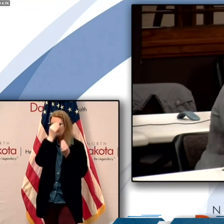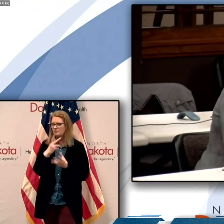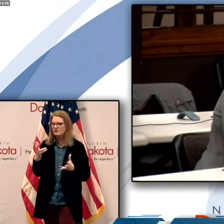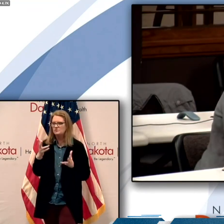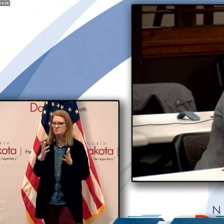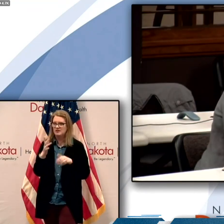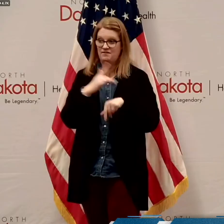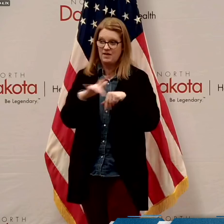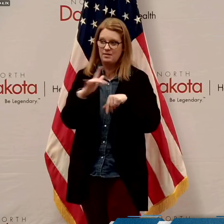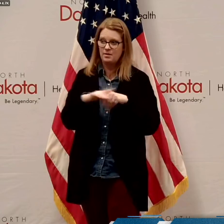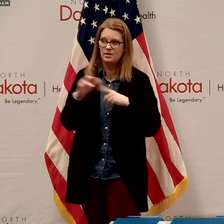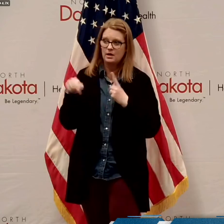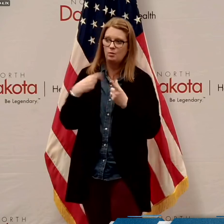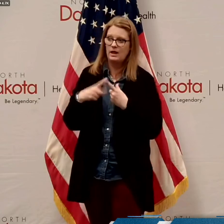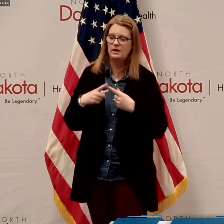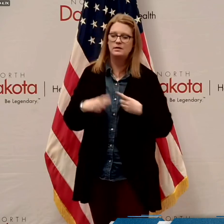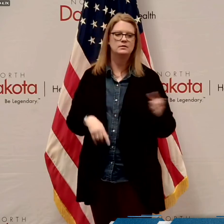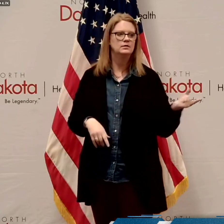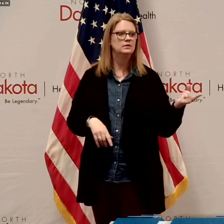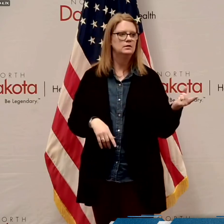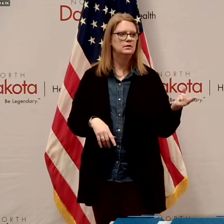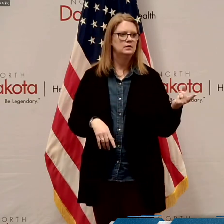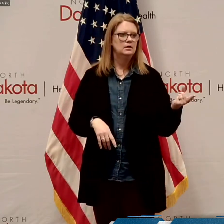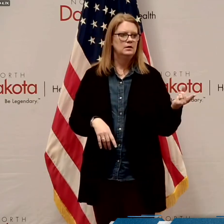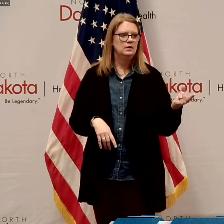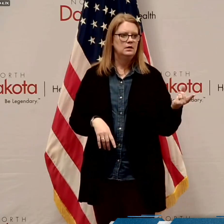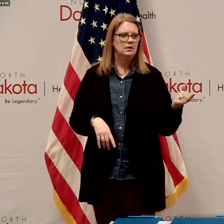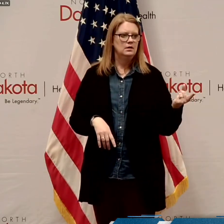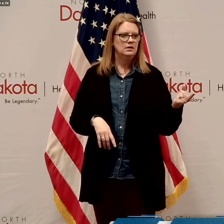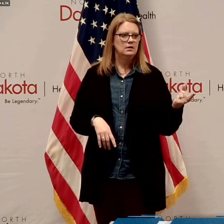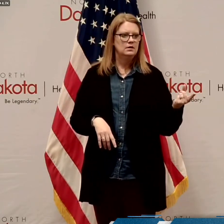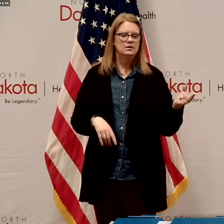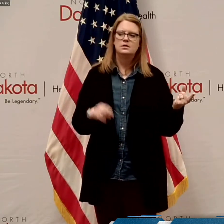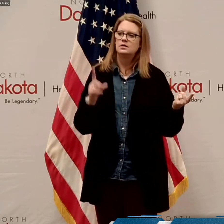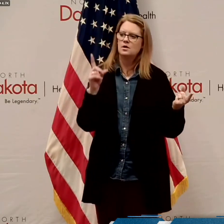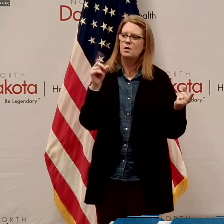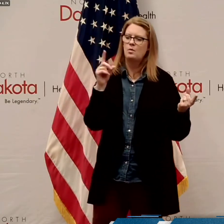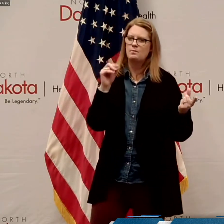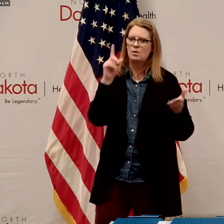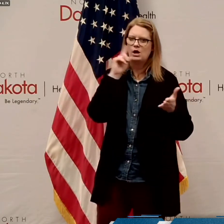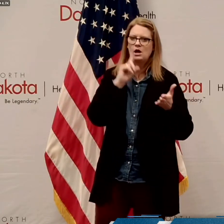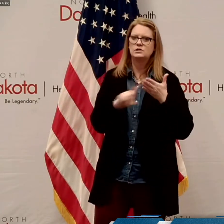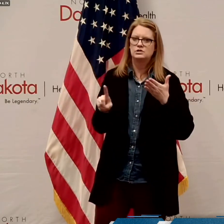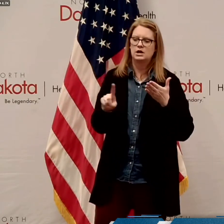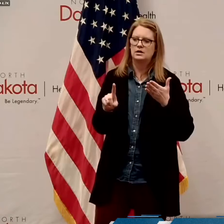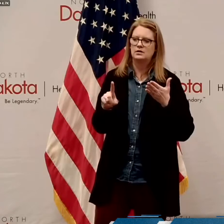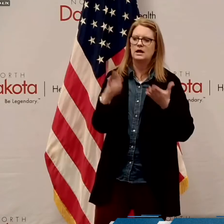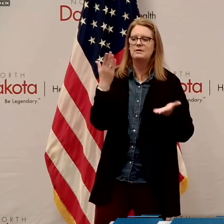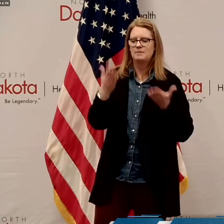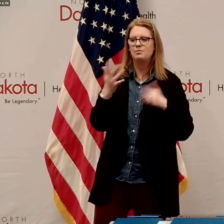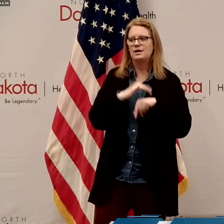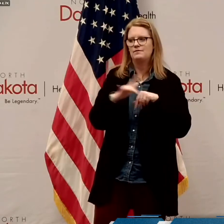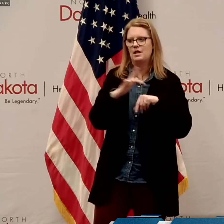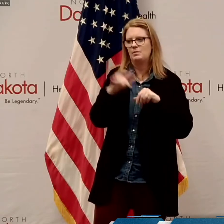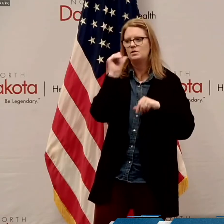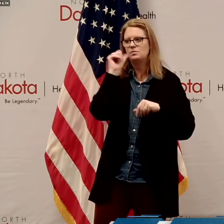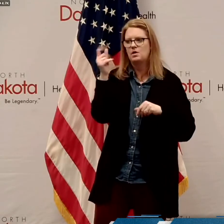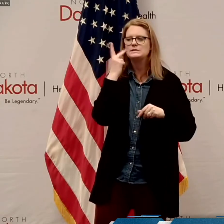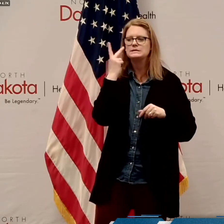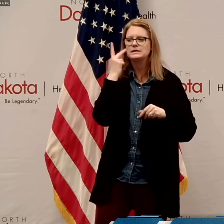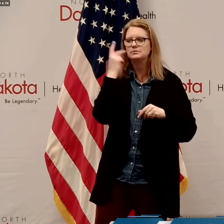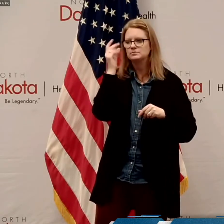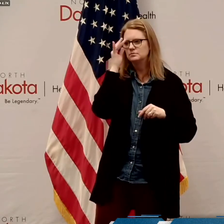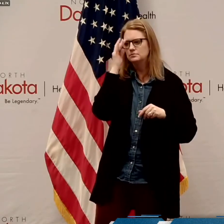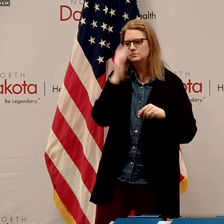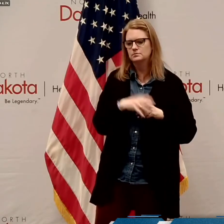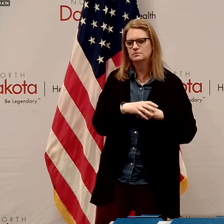when? I think I'll do one more check on that, and I think maybe we could make that available tomorrow, because